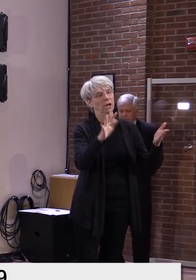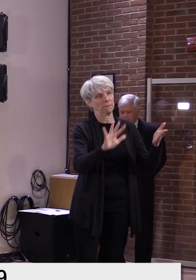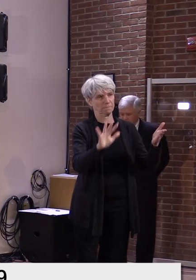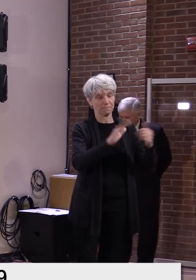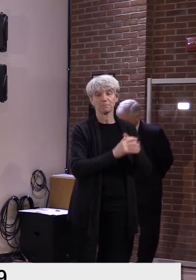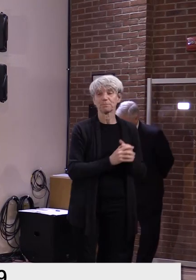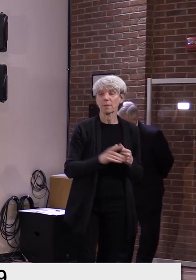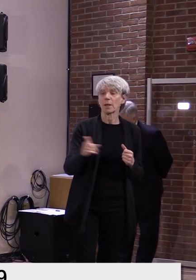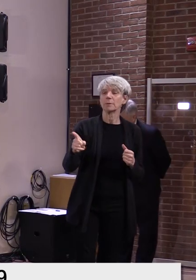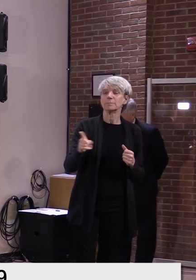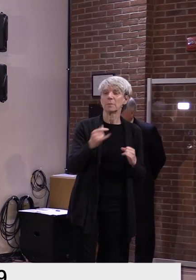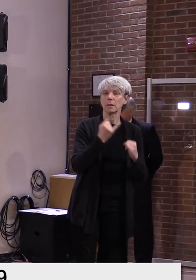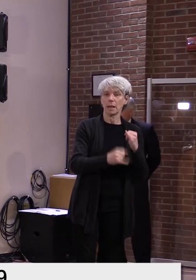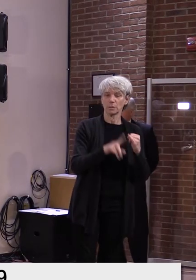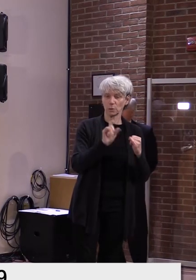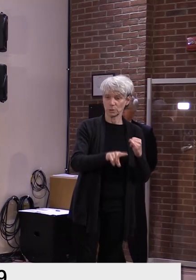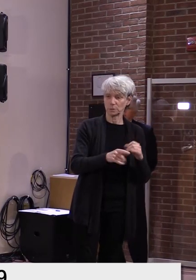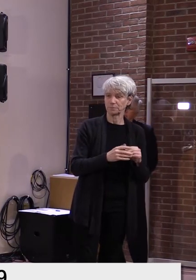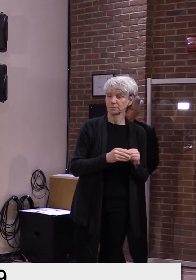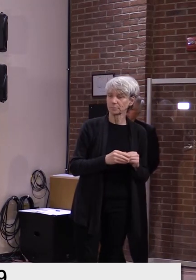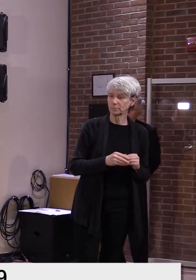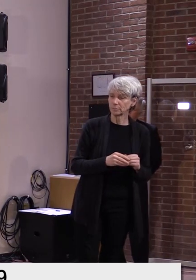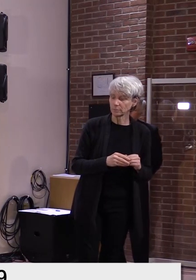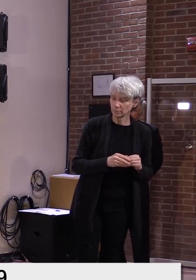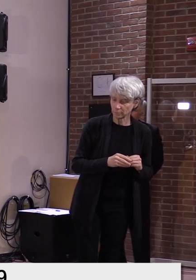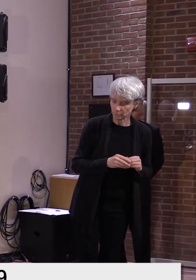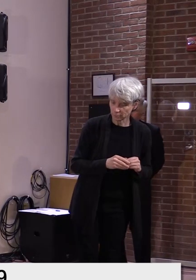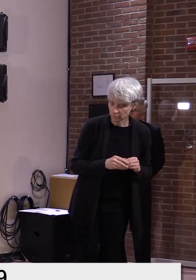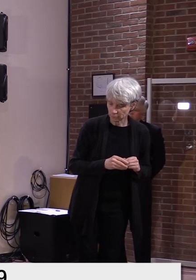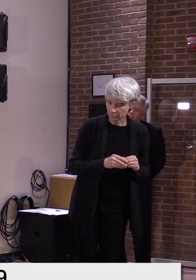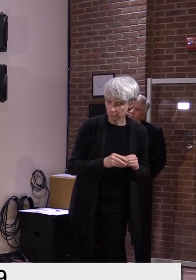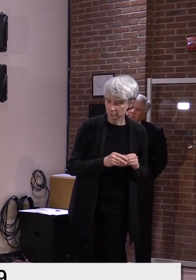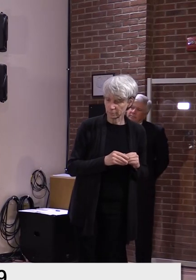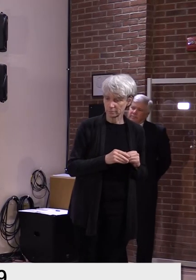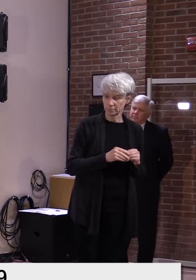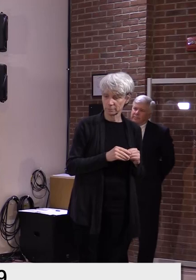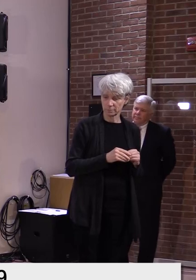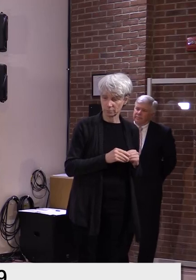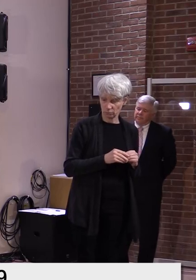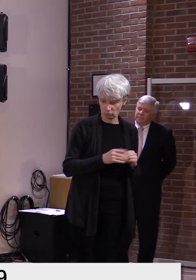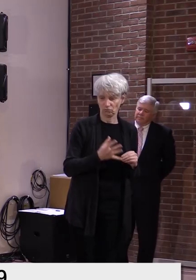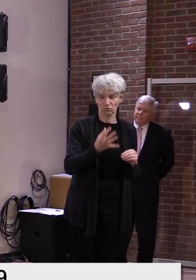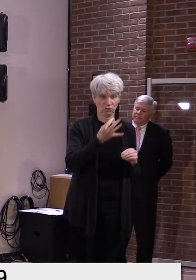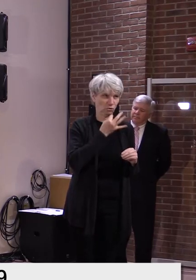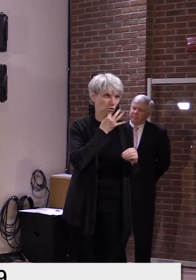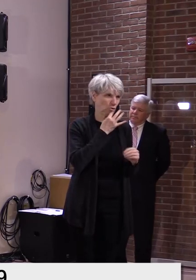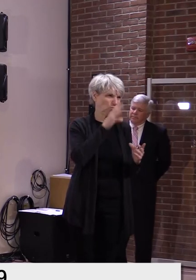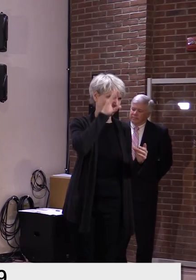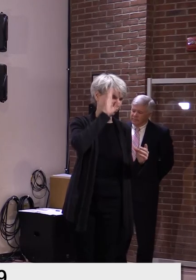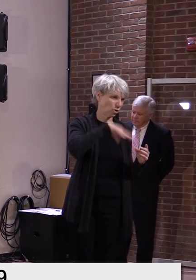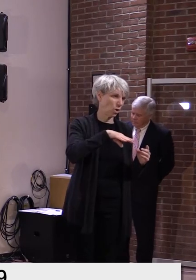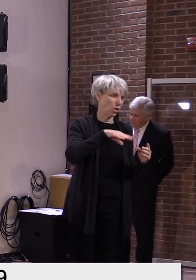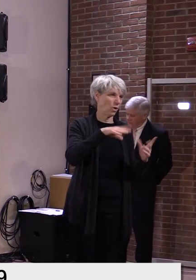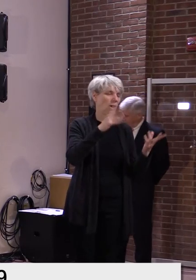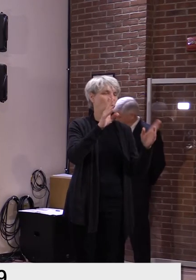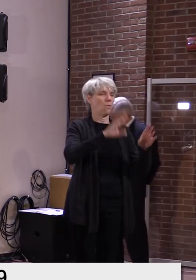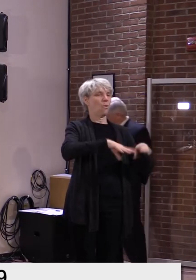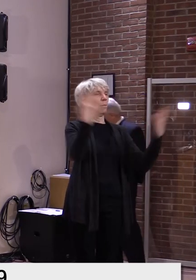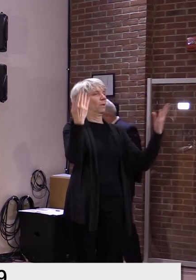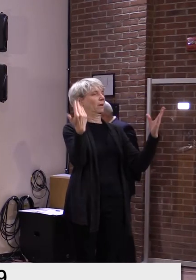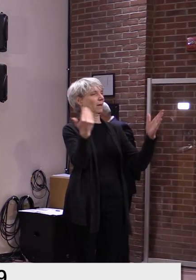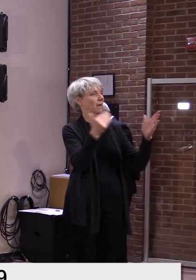Okay. And lastly here, with the state reopening many aspects of state